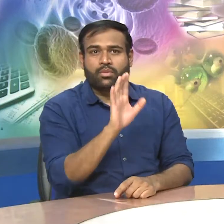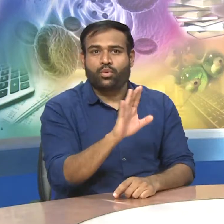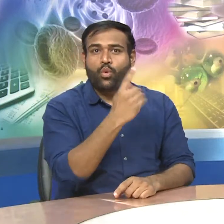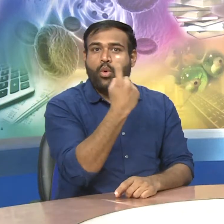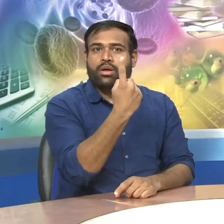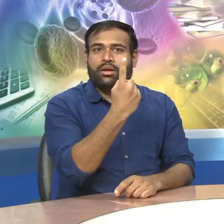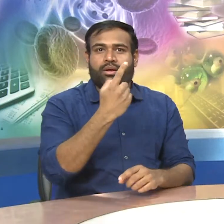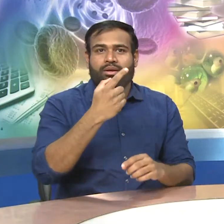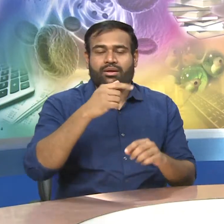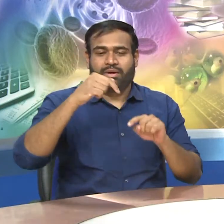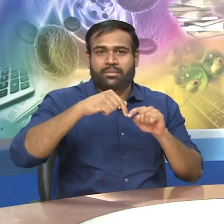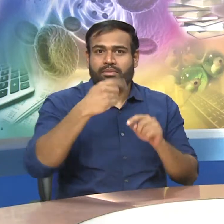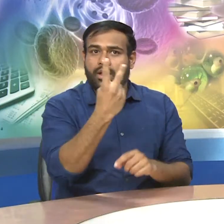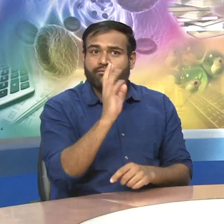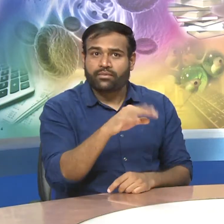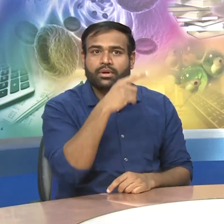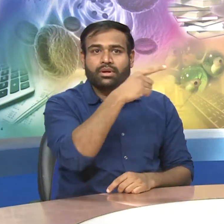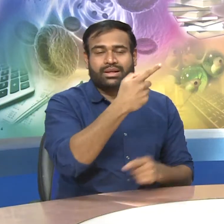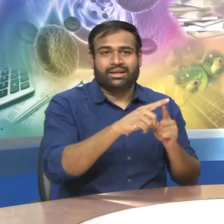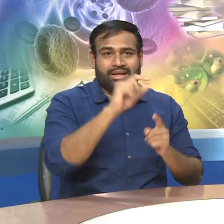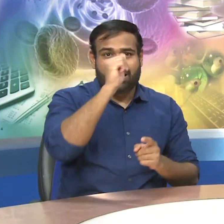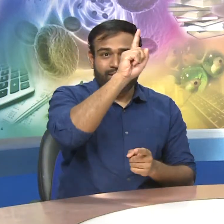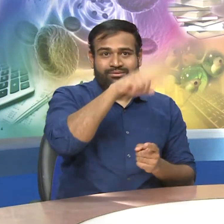Now you can see bicameralism.